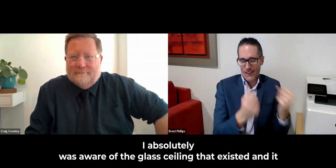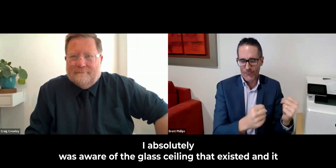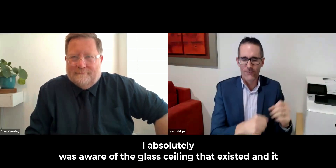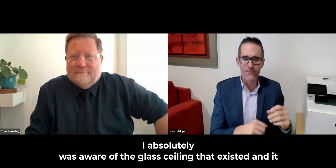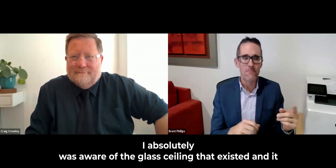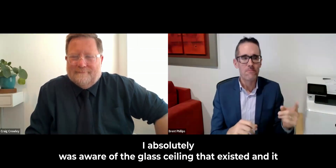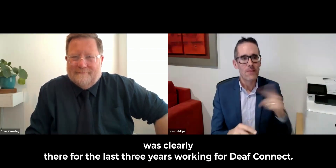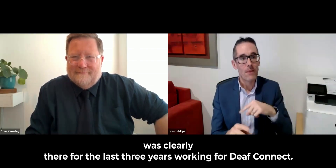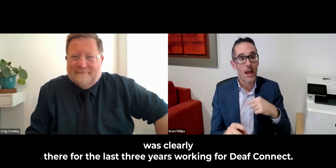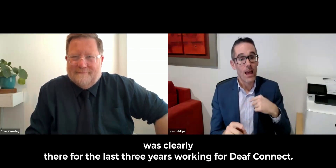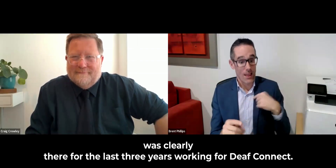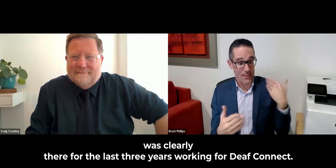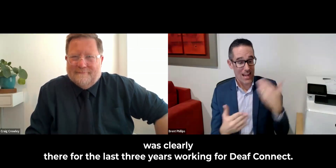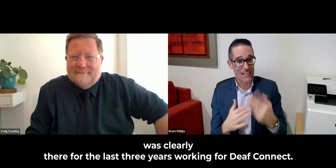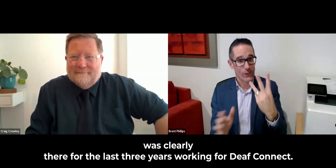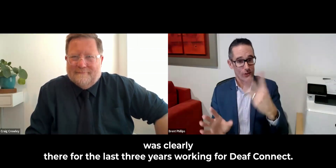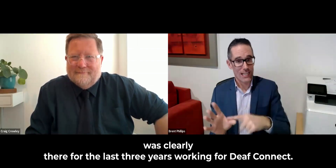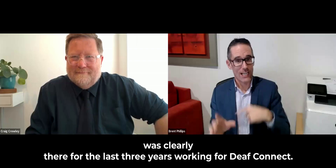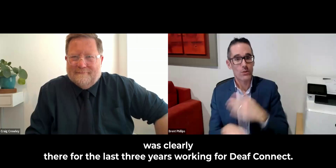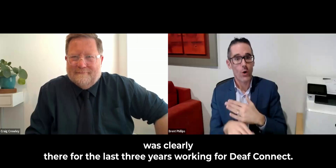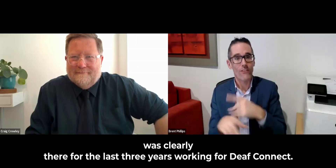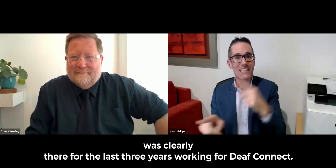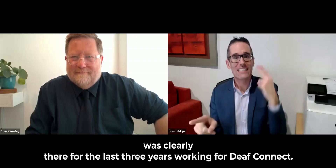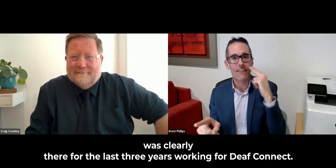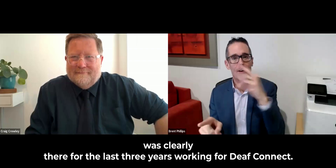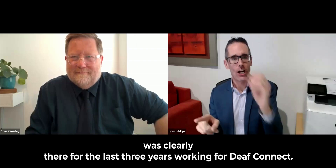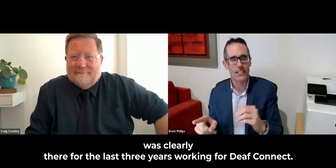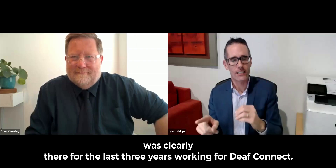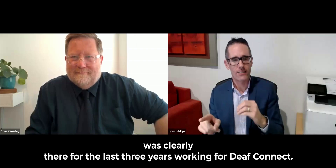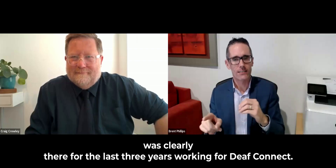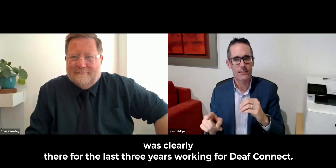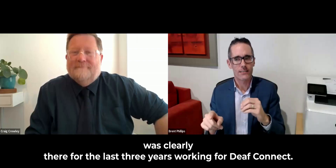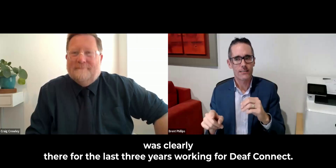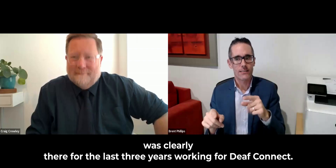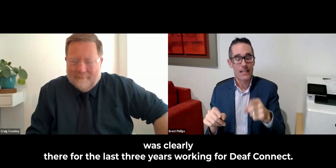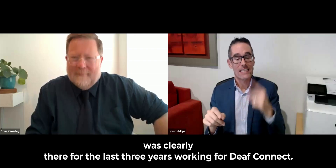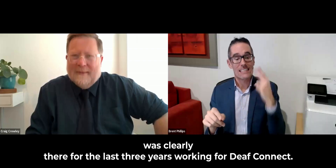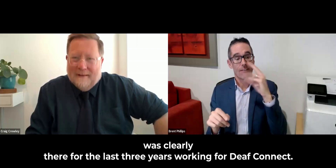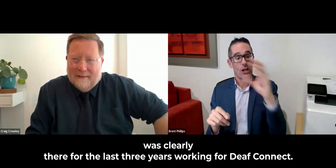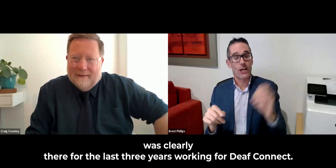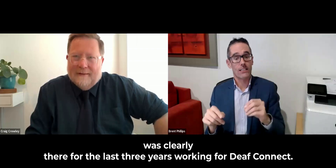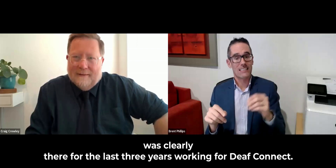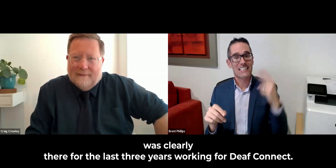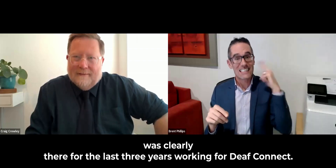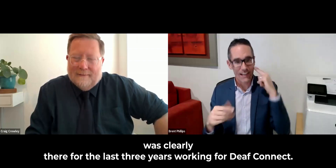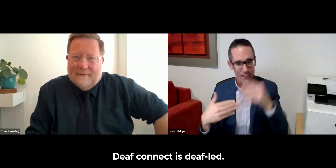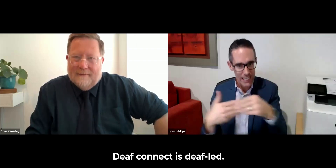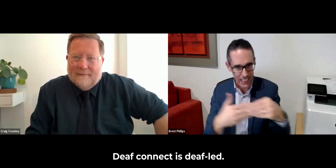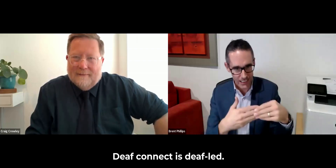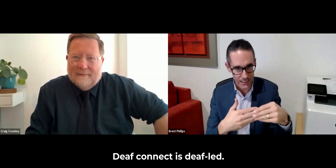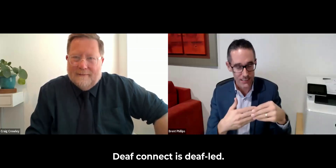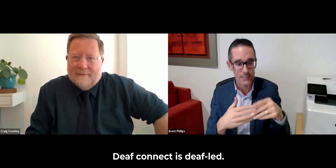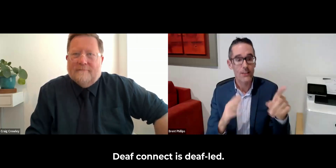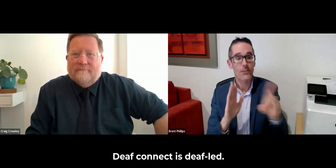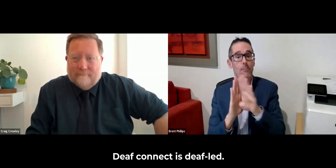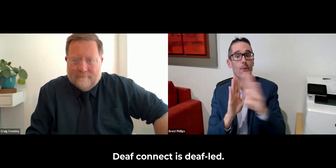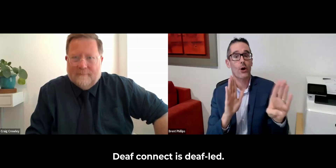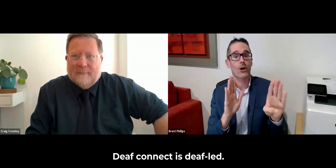existed, and it was clearly there. For the last 3 years, working for Deaf Connect, Deaf Connect is